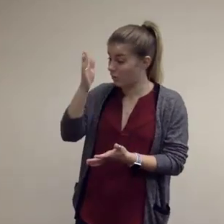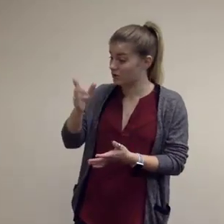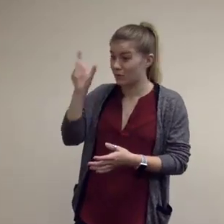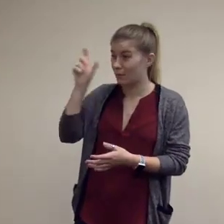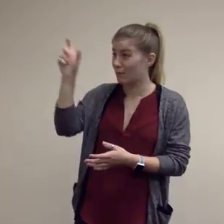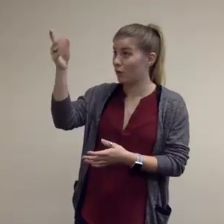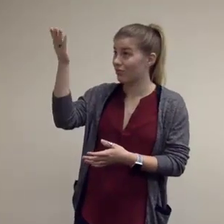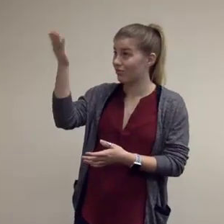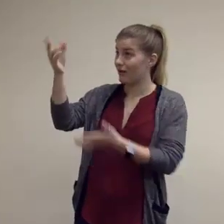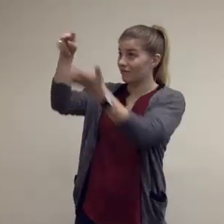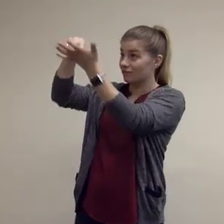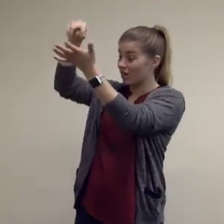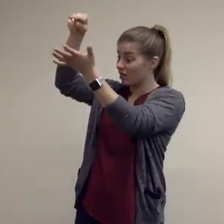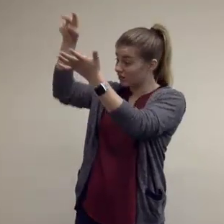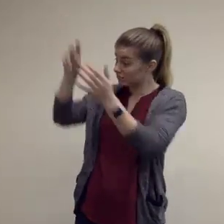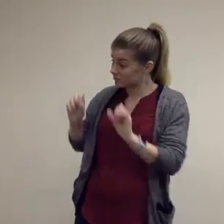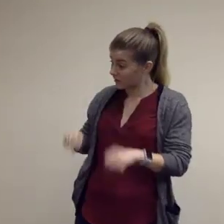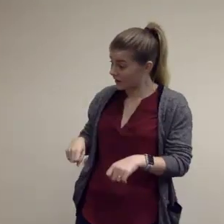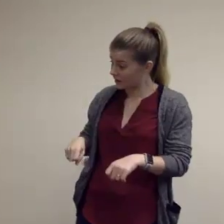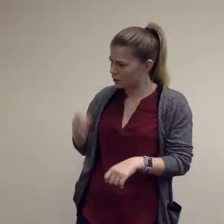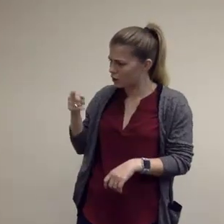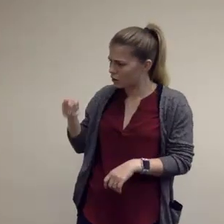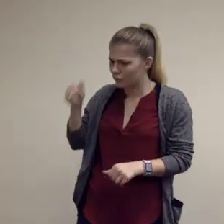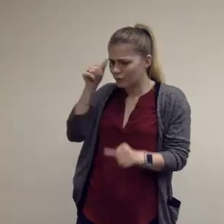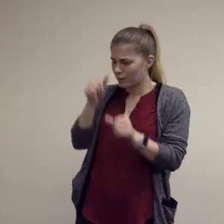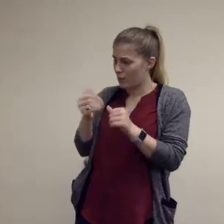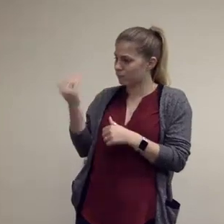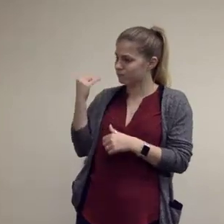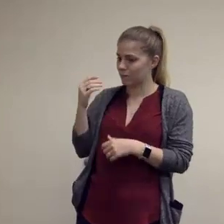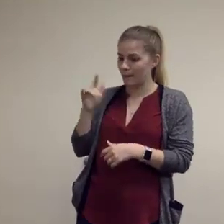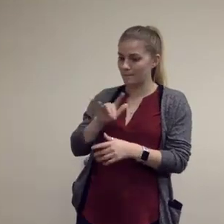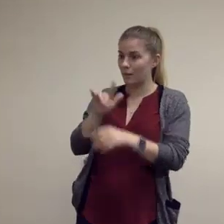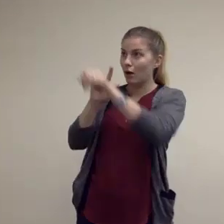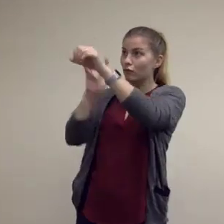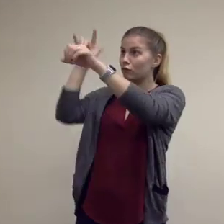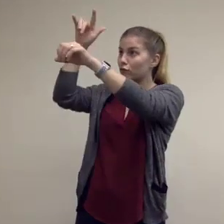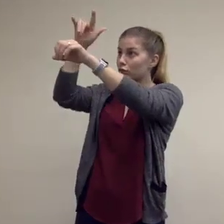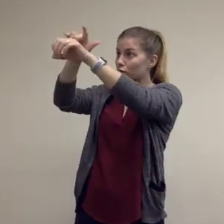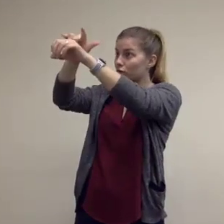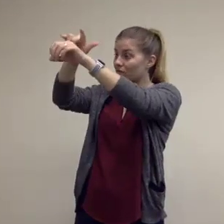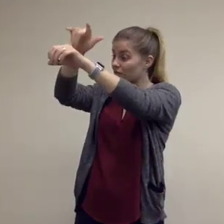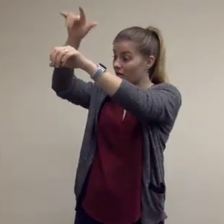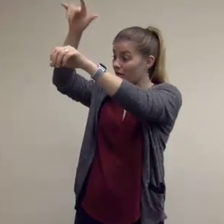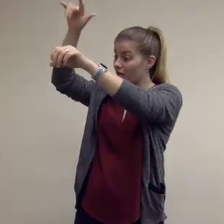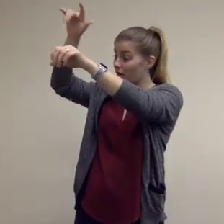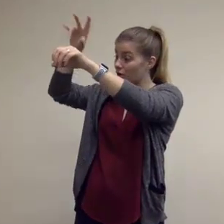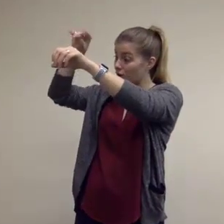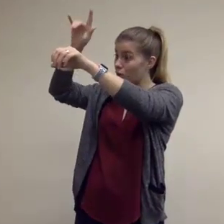spaceship there, once they landed, sometimes it kind of floats off, or does it stay put? It ain't no gravity in one of them